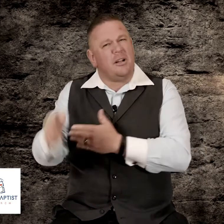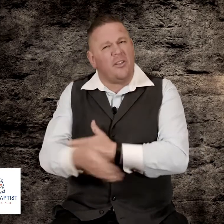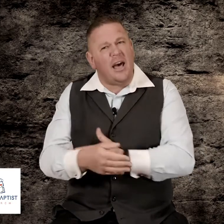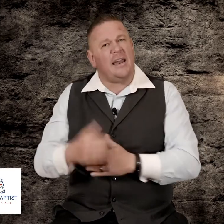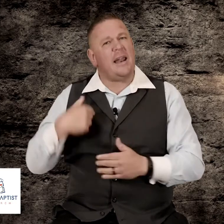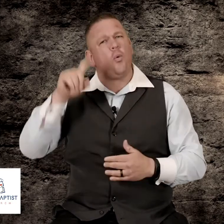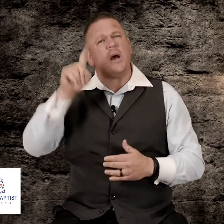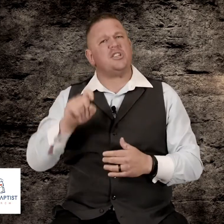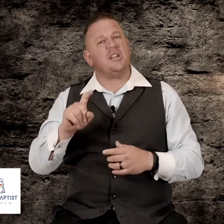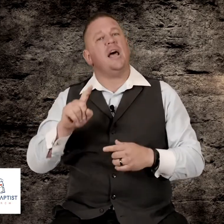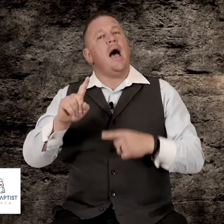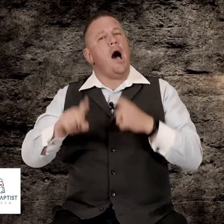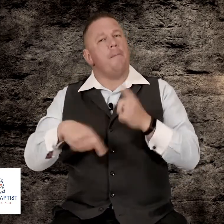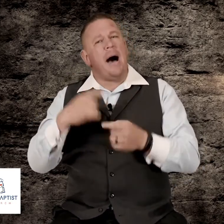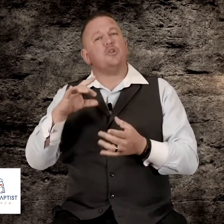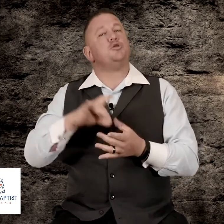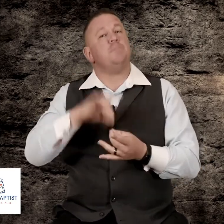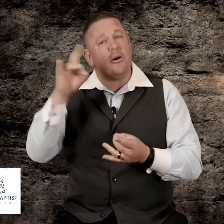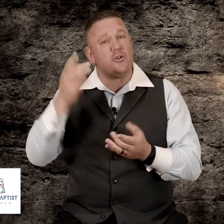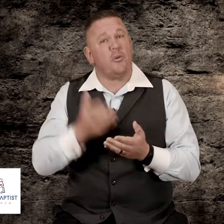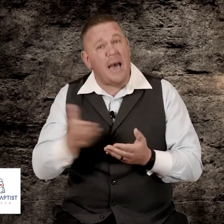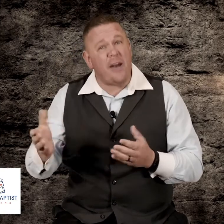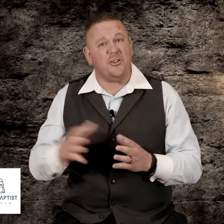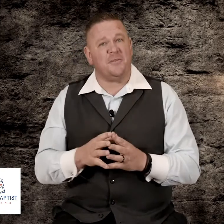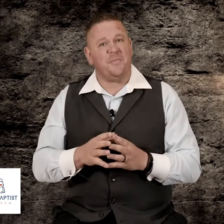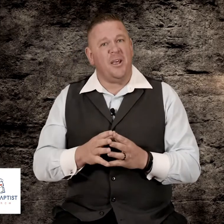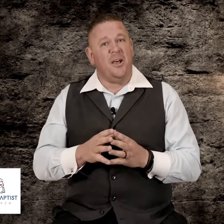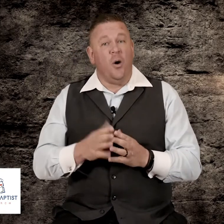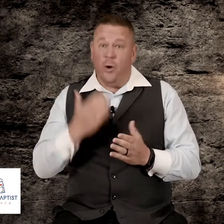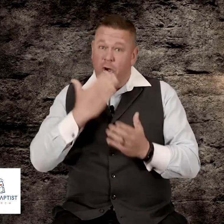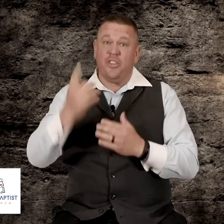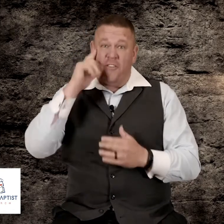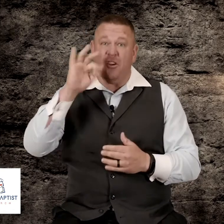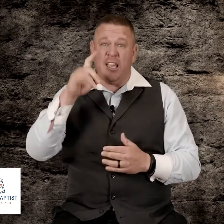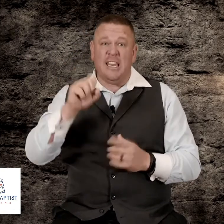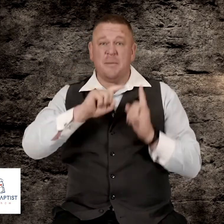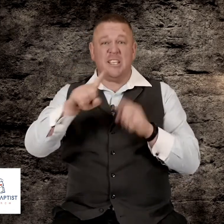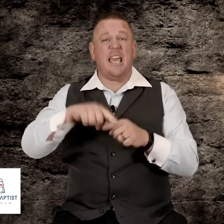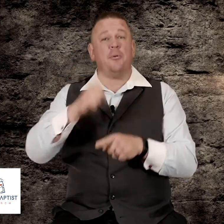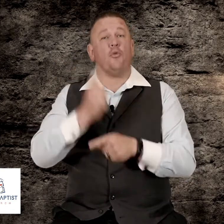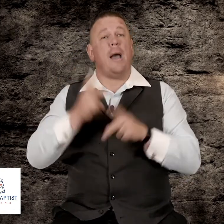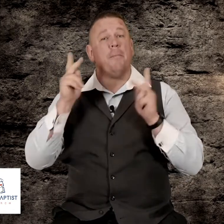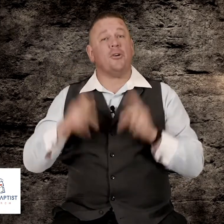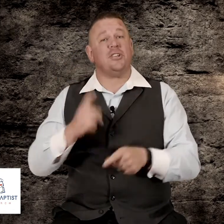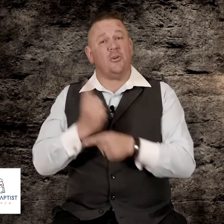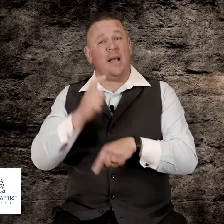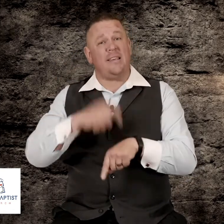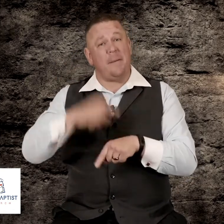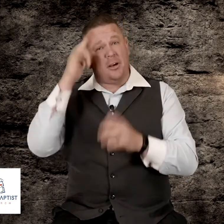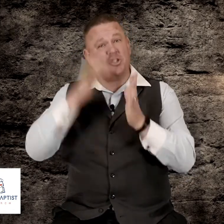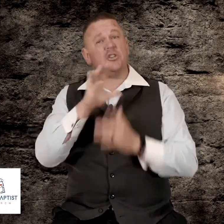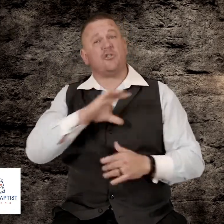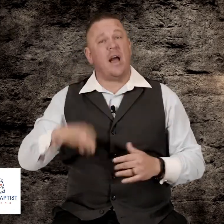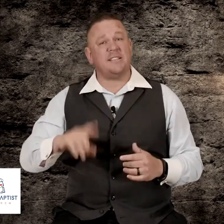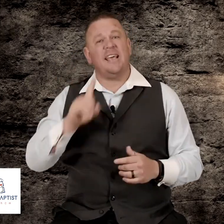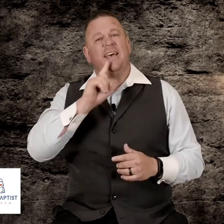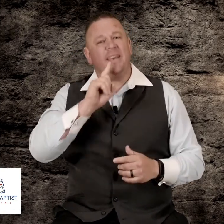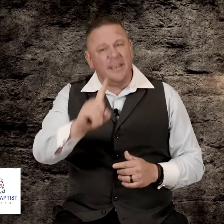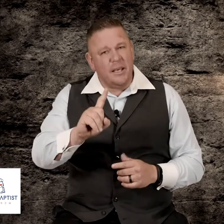middle of the night and had a question about spiritual matters. Well, good thing for Nicodemus, he came to the right person at the right time because Jesus Christ is